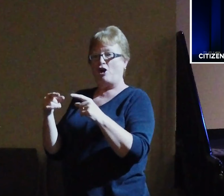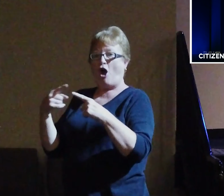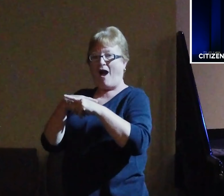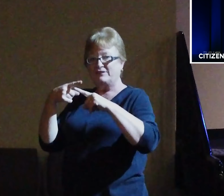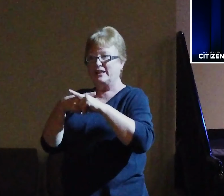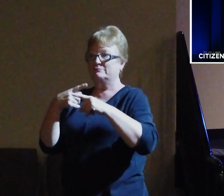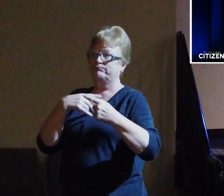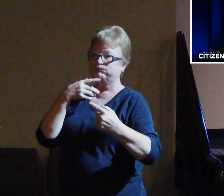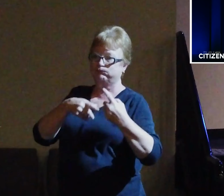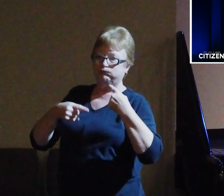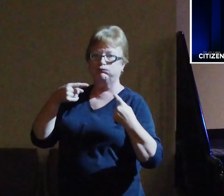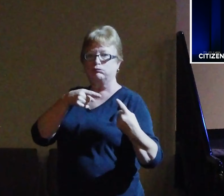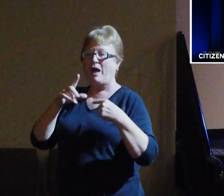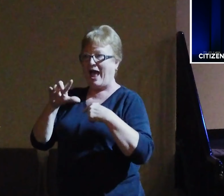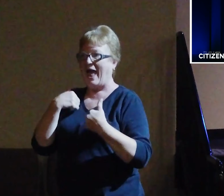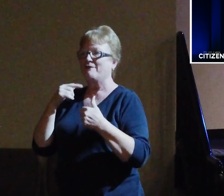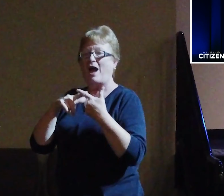I still have.